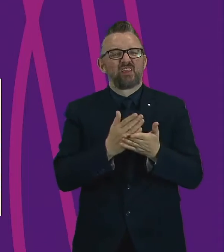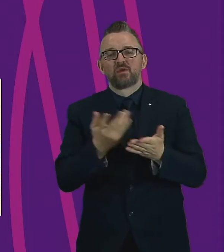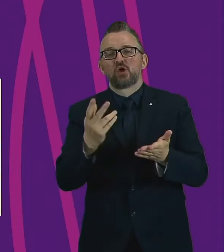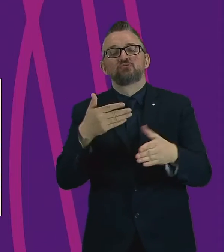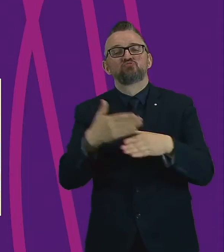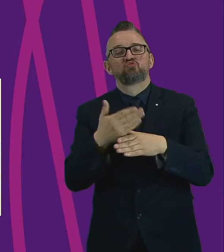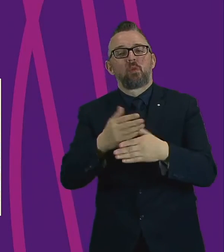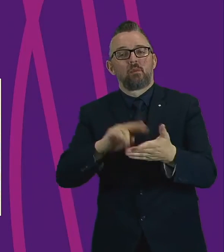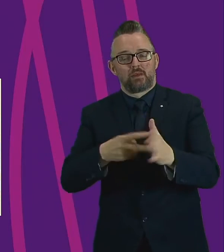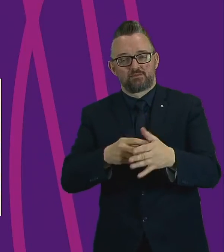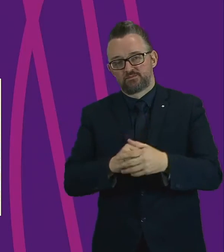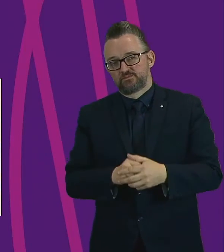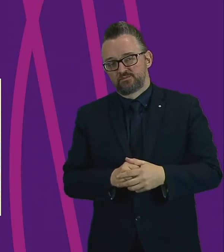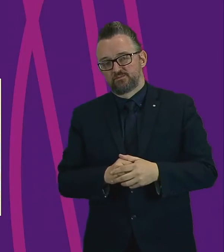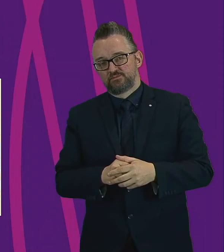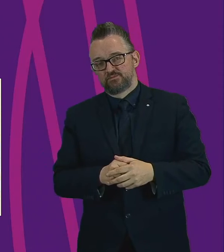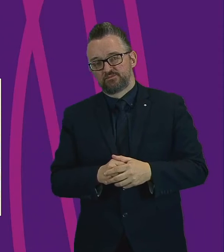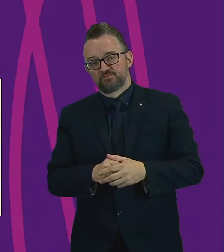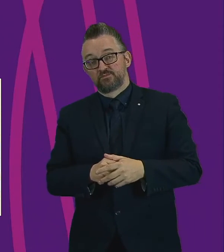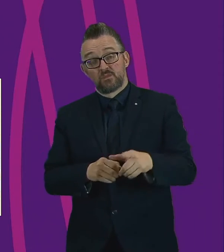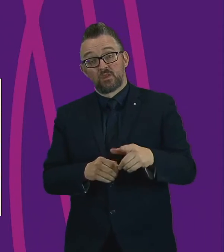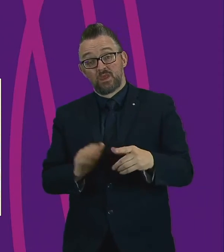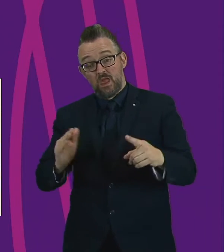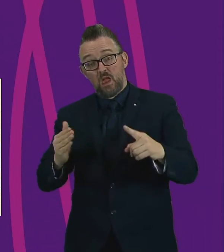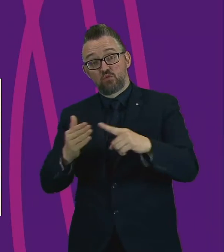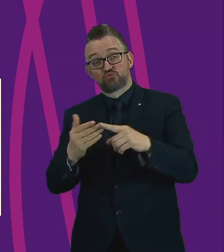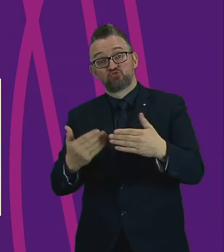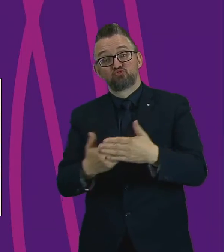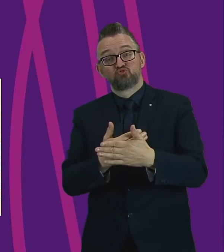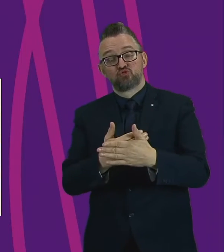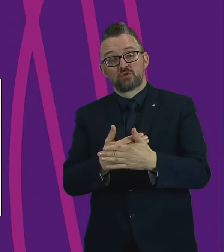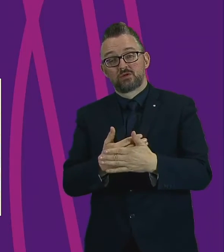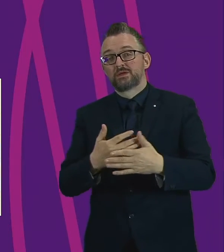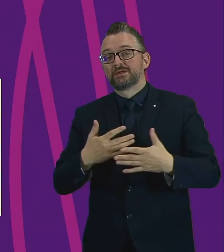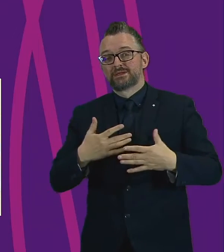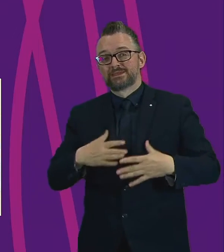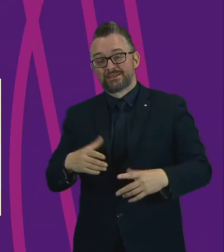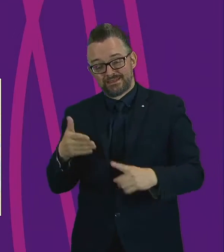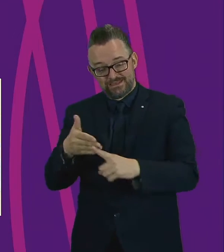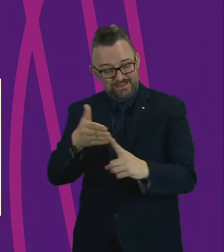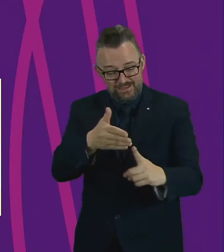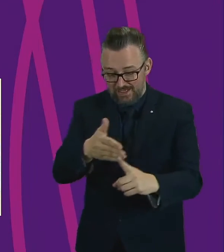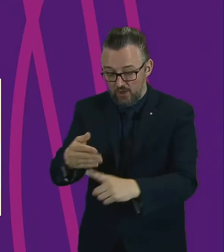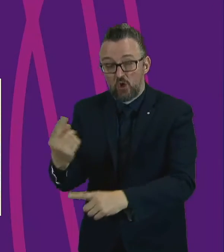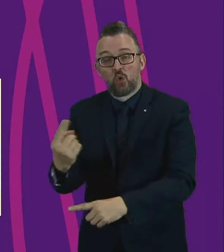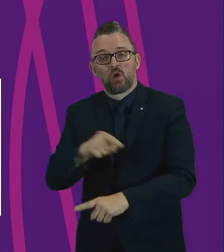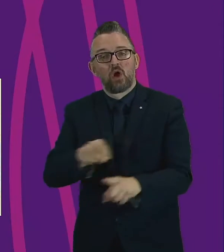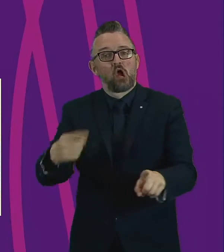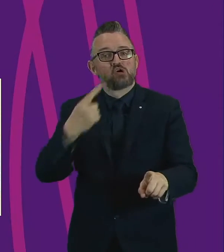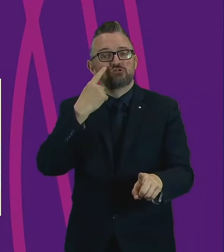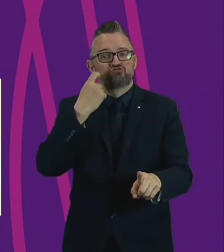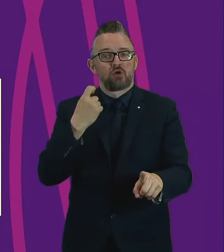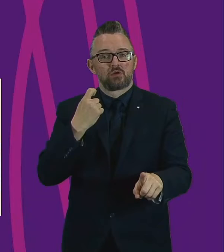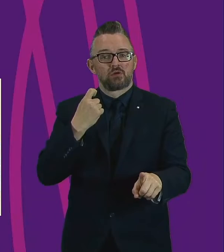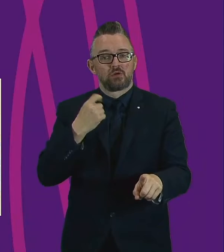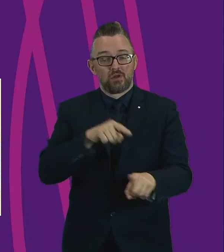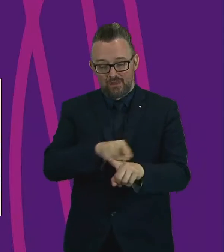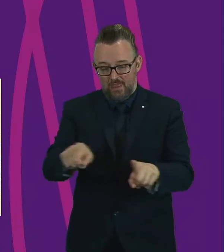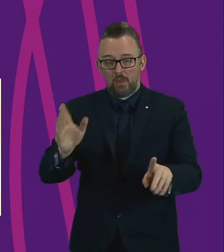And let me say this new approach must target our young people. They must be on our route